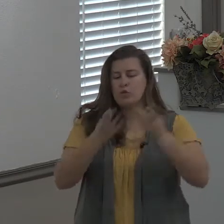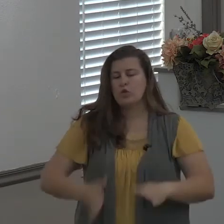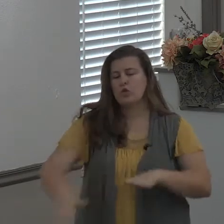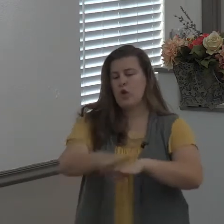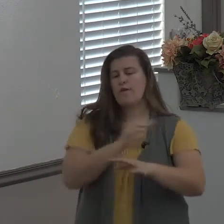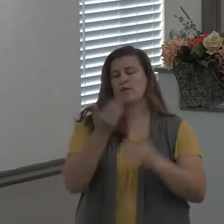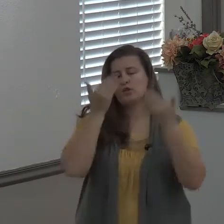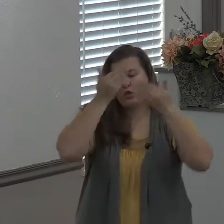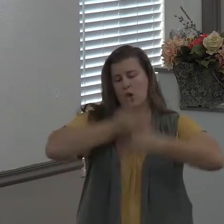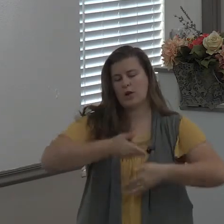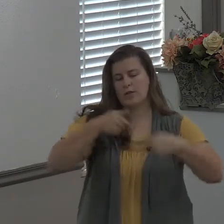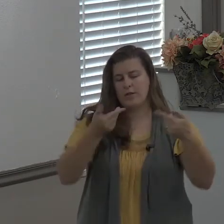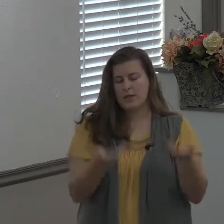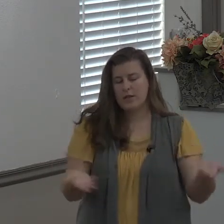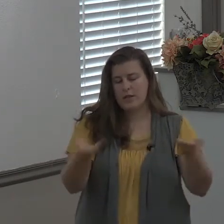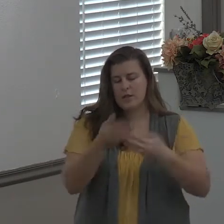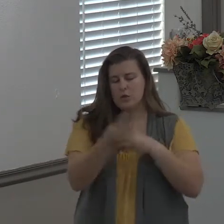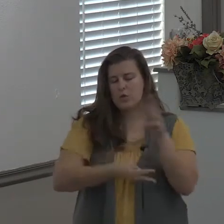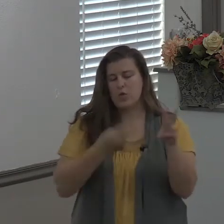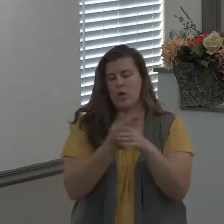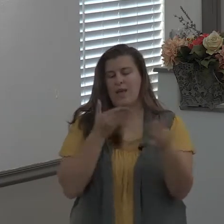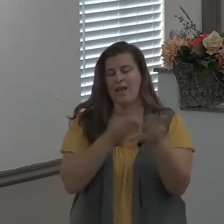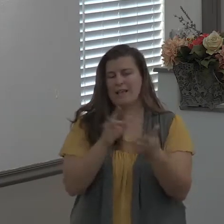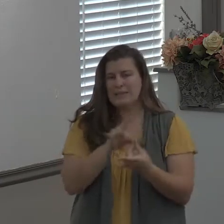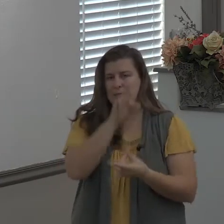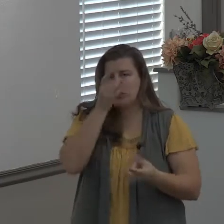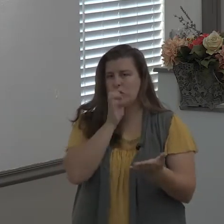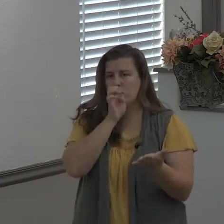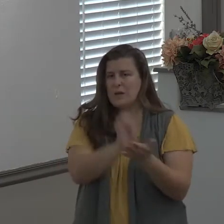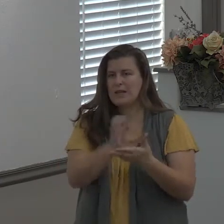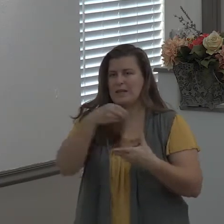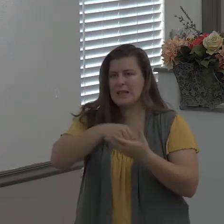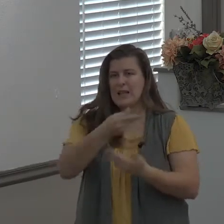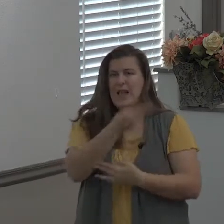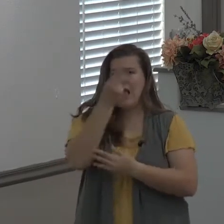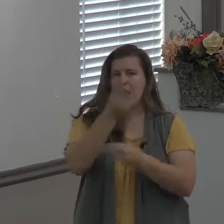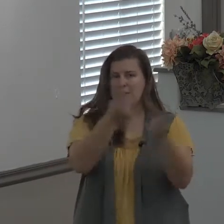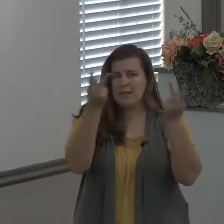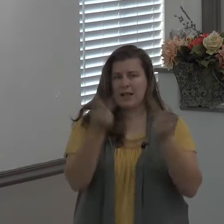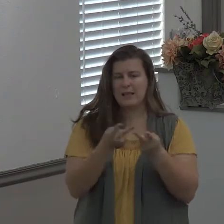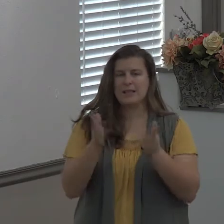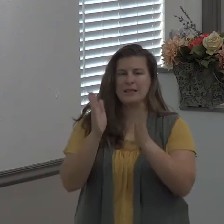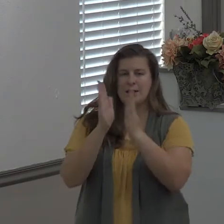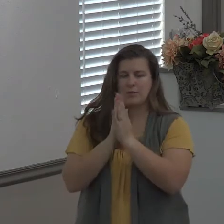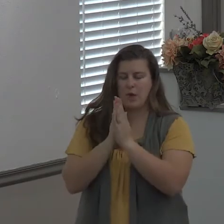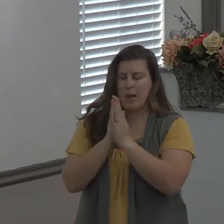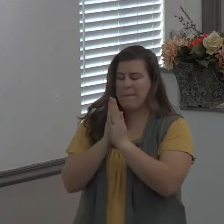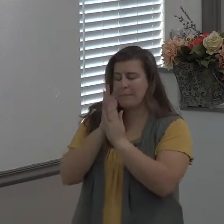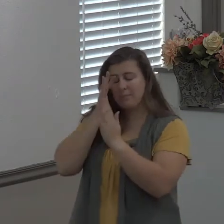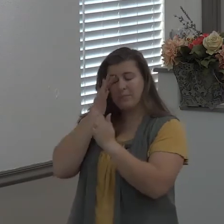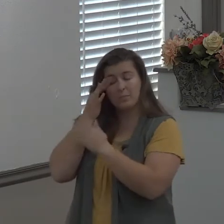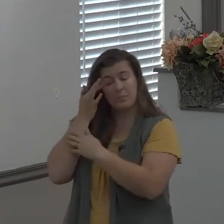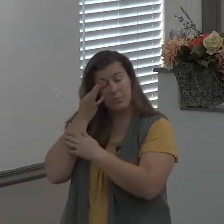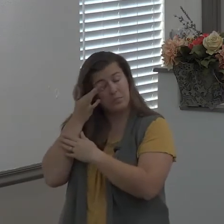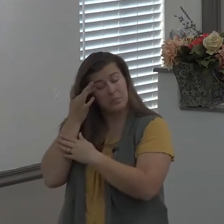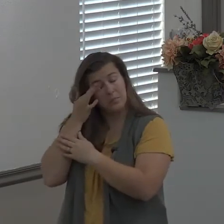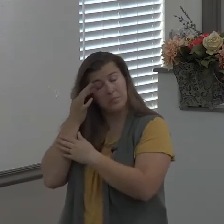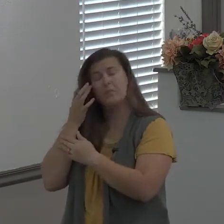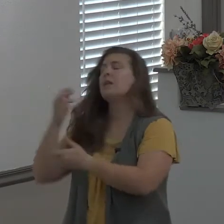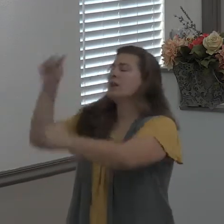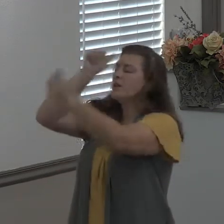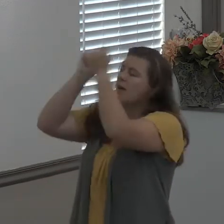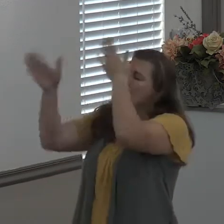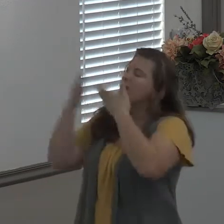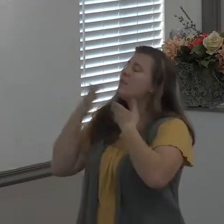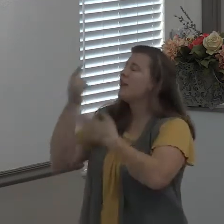against principalities, against powers, against the rulers of the darkness of this world, against spiritual wickedness in